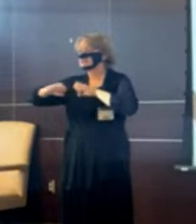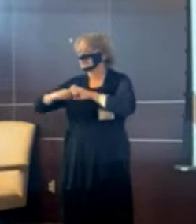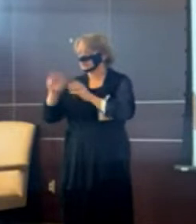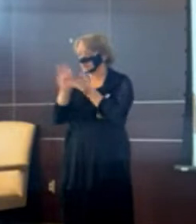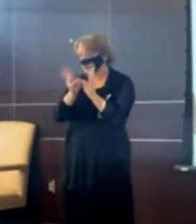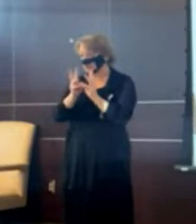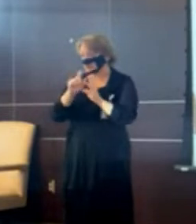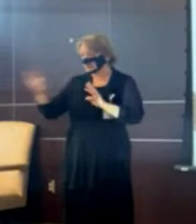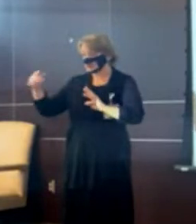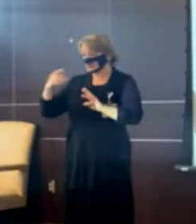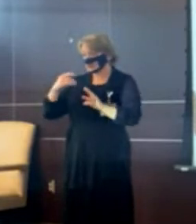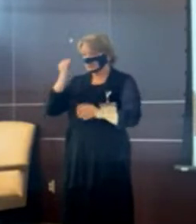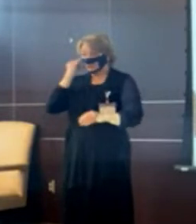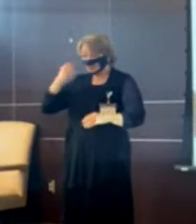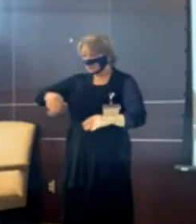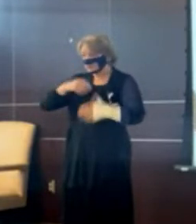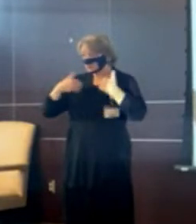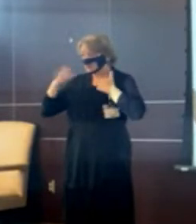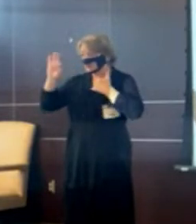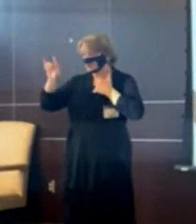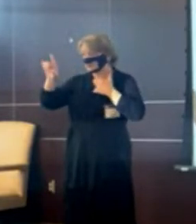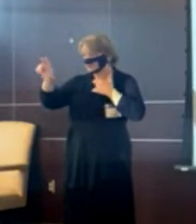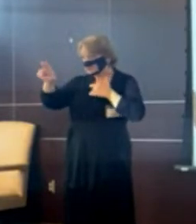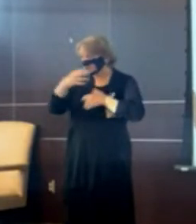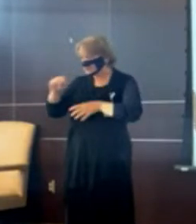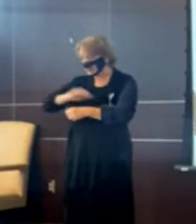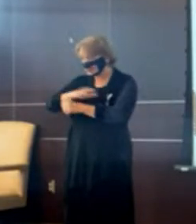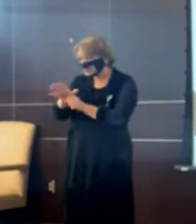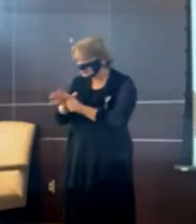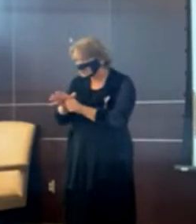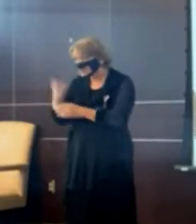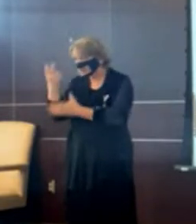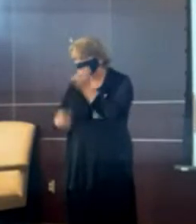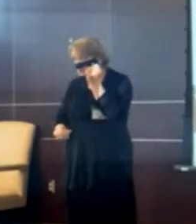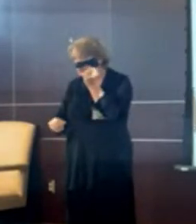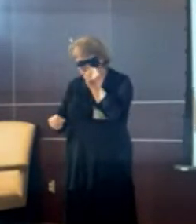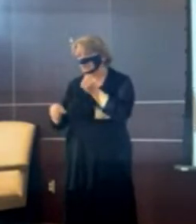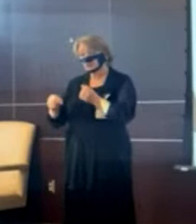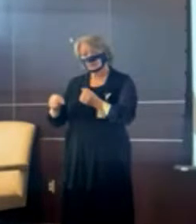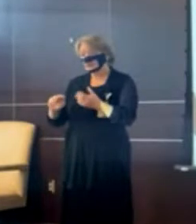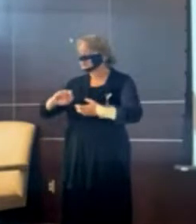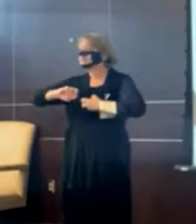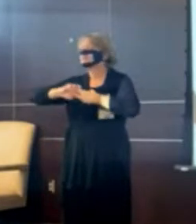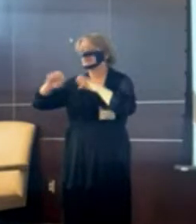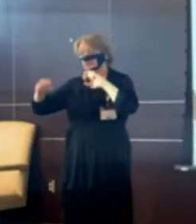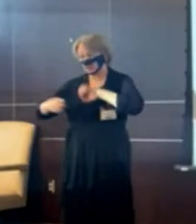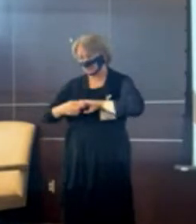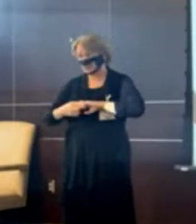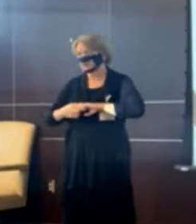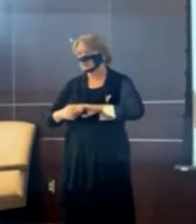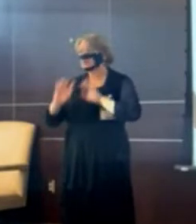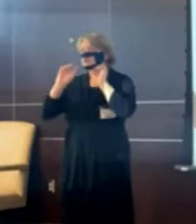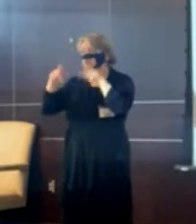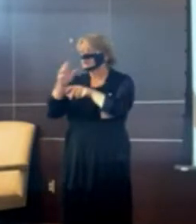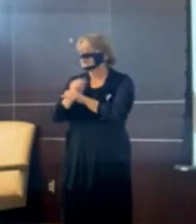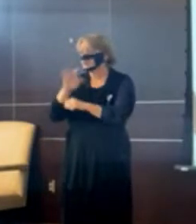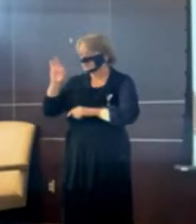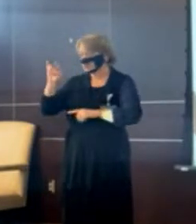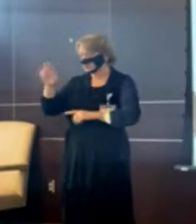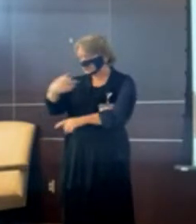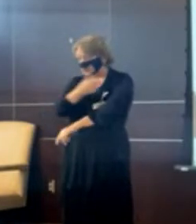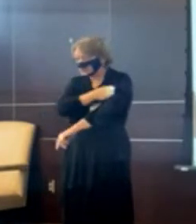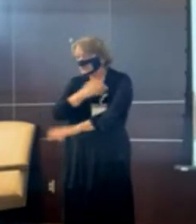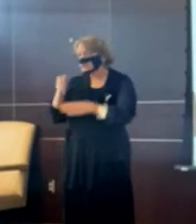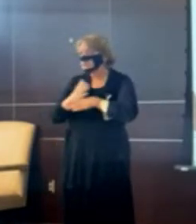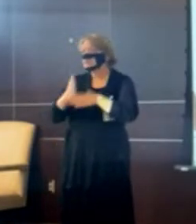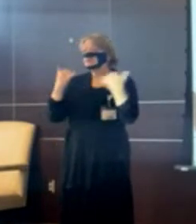flu and COVID circulating, it will prove very difficult. I'm asking you to go get your flu shot between now and